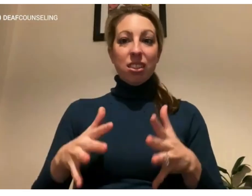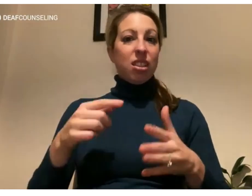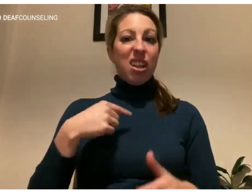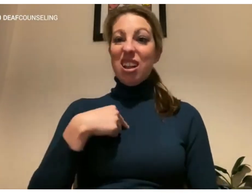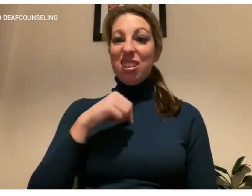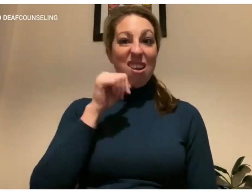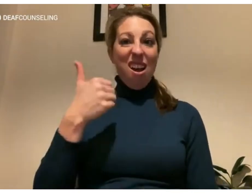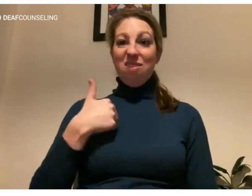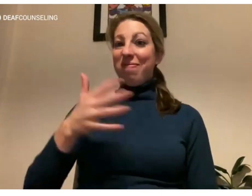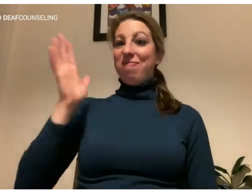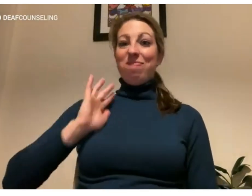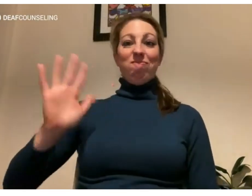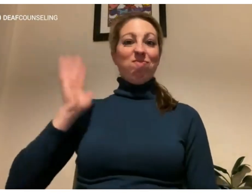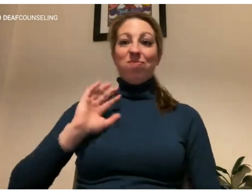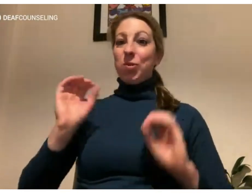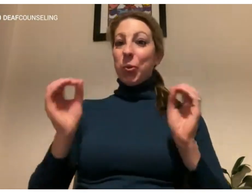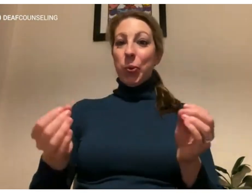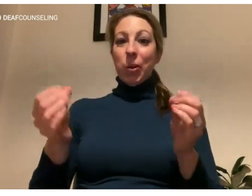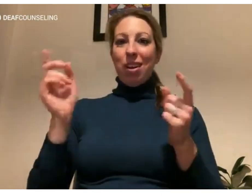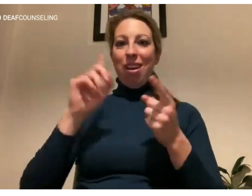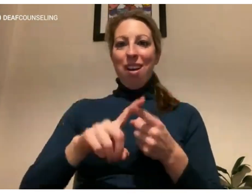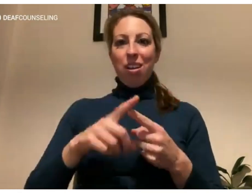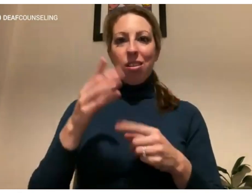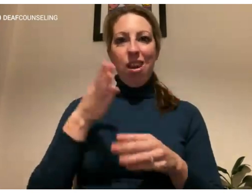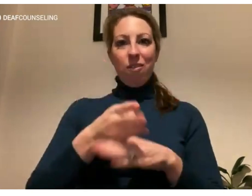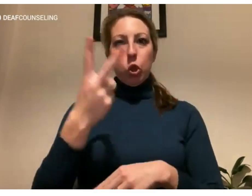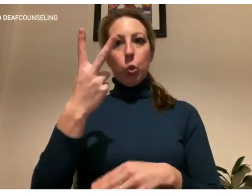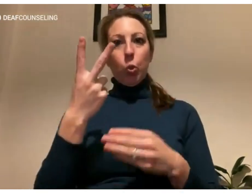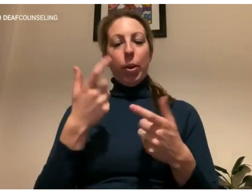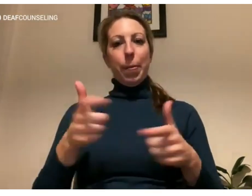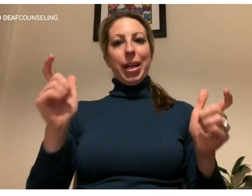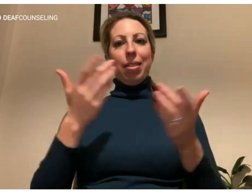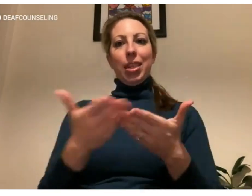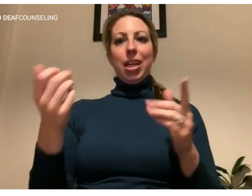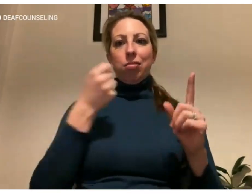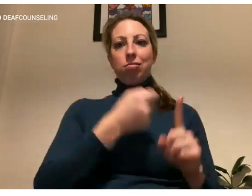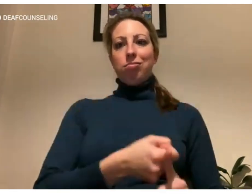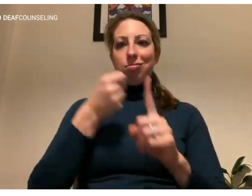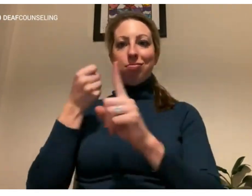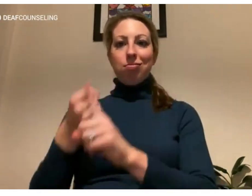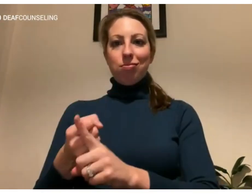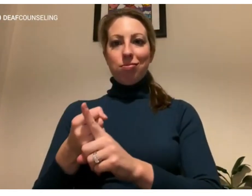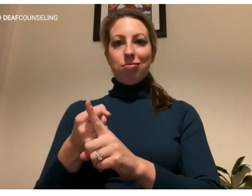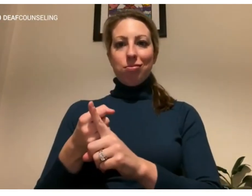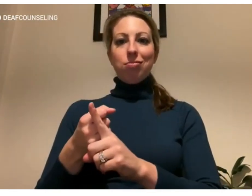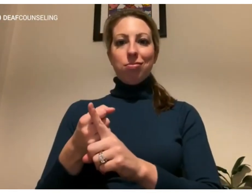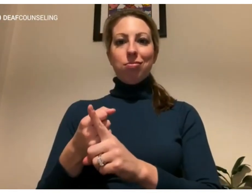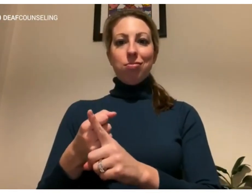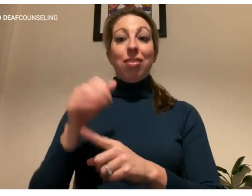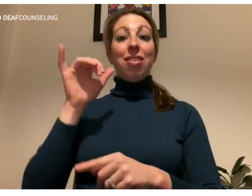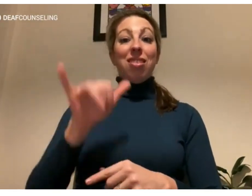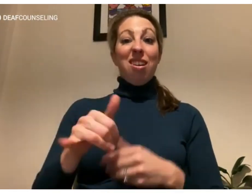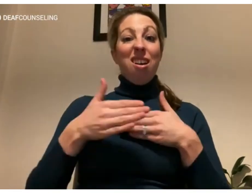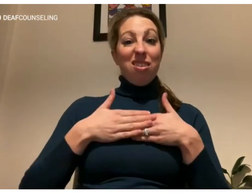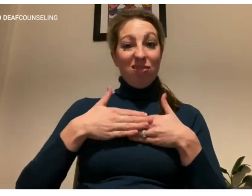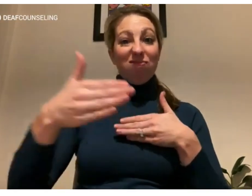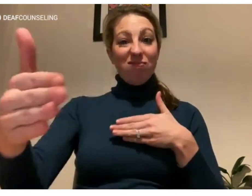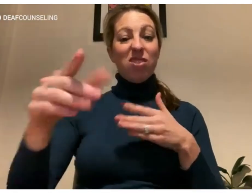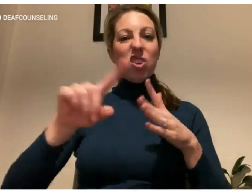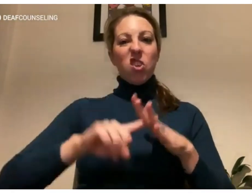now have panic attacks. I've never had those before, but once those two events occurred,